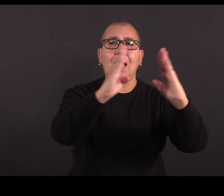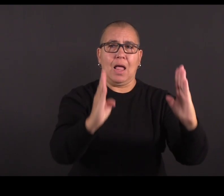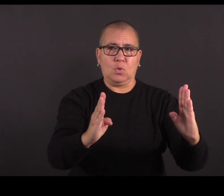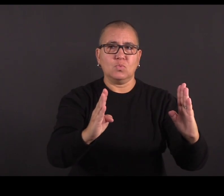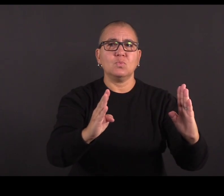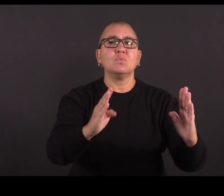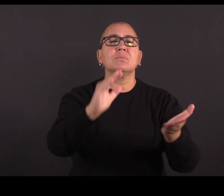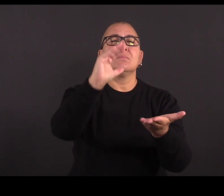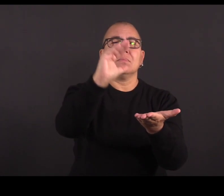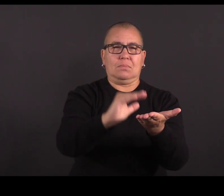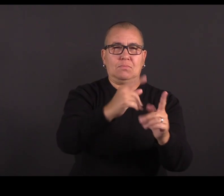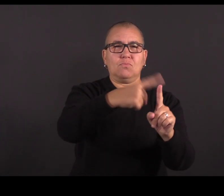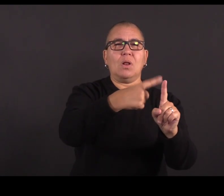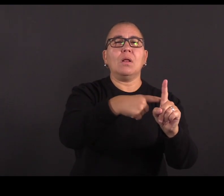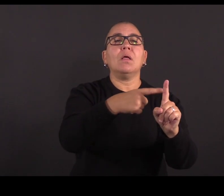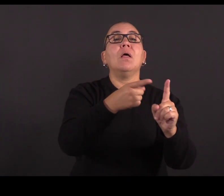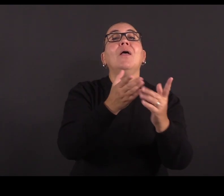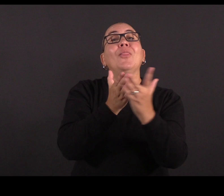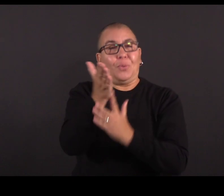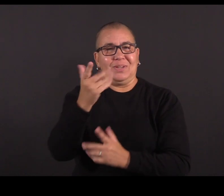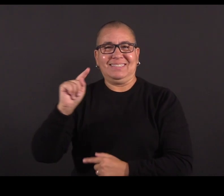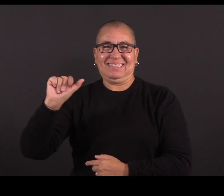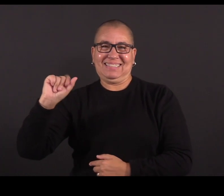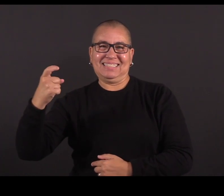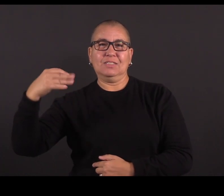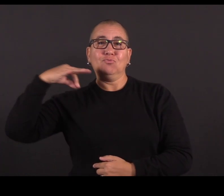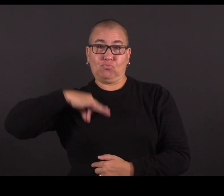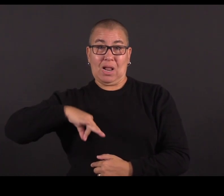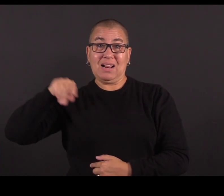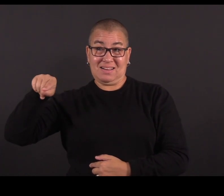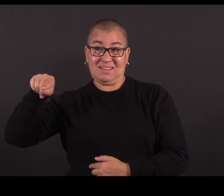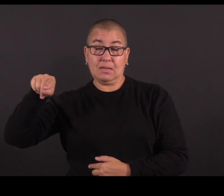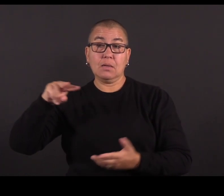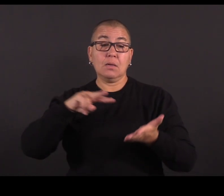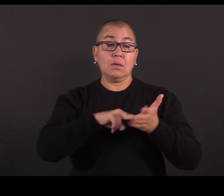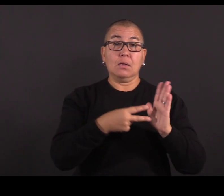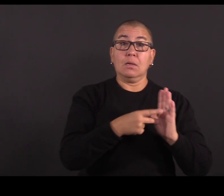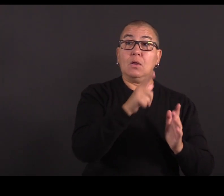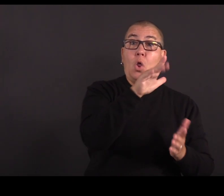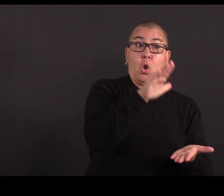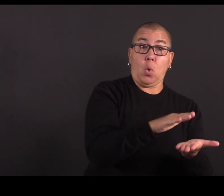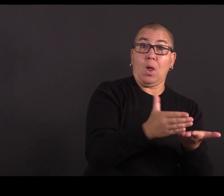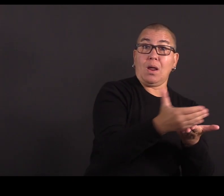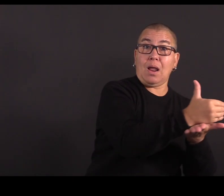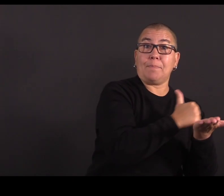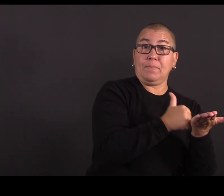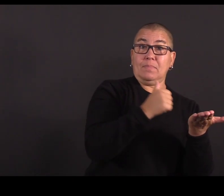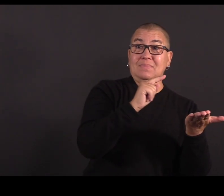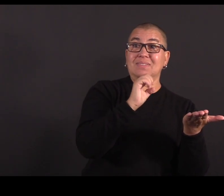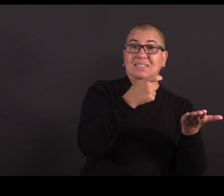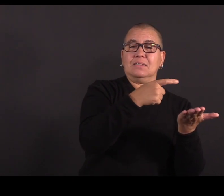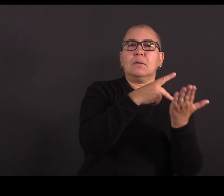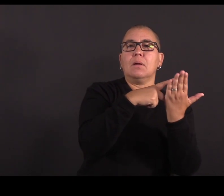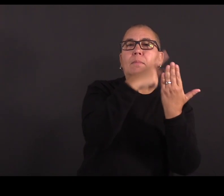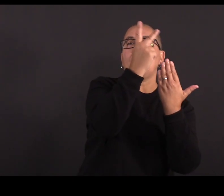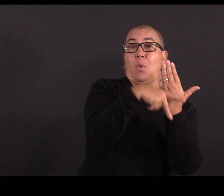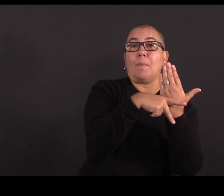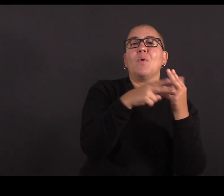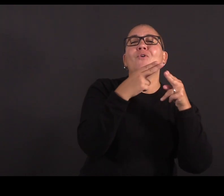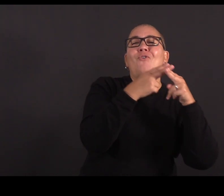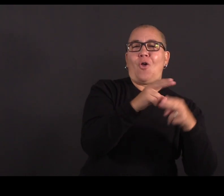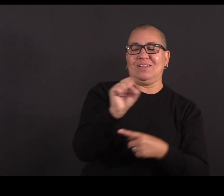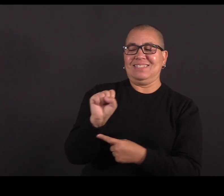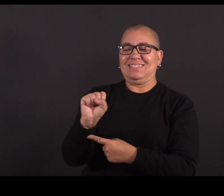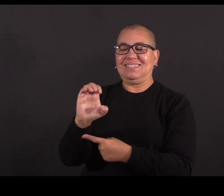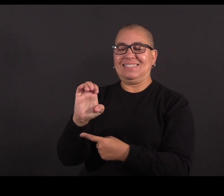credits. The Low Income Housing Tax Credit Program, otherwise known as Section 42 housing, is one